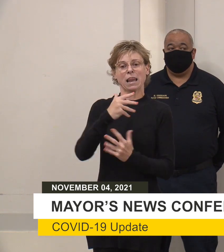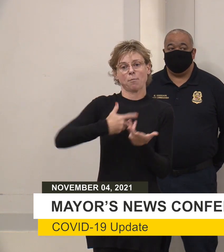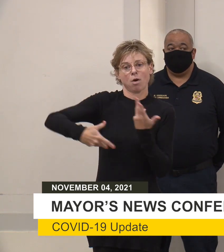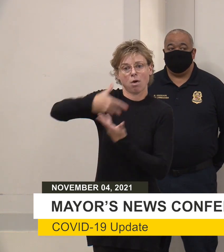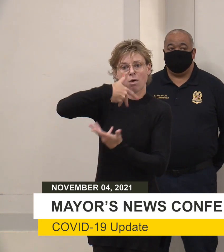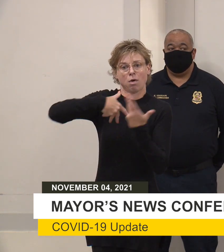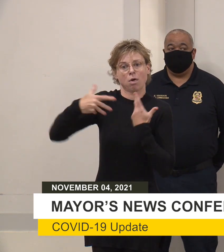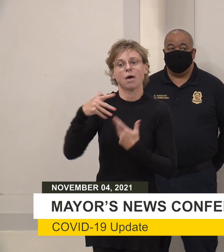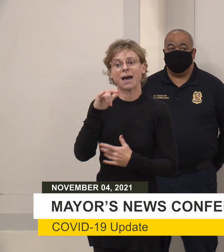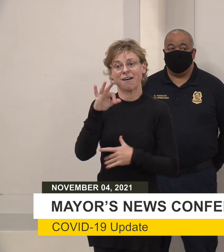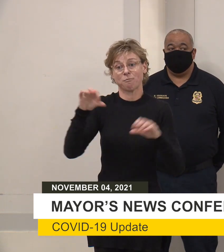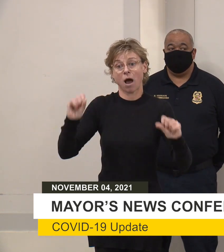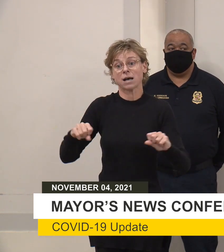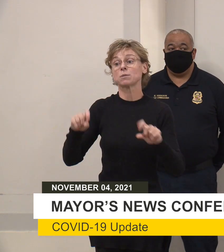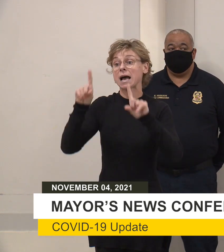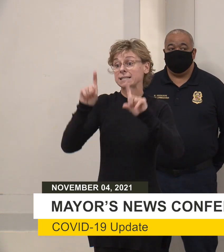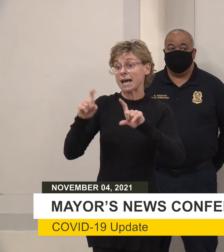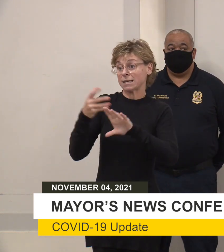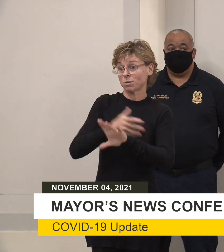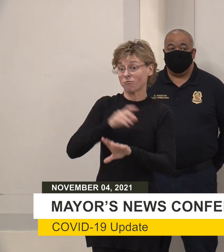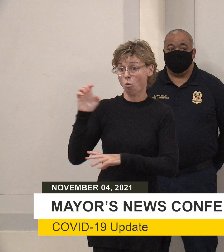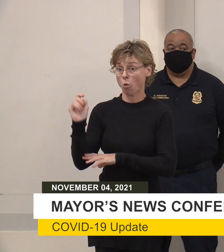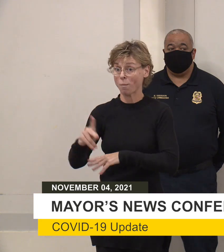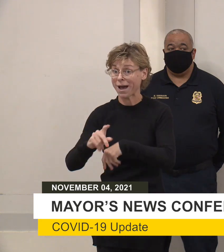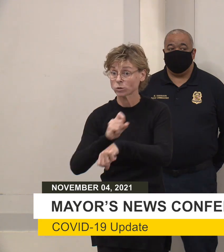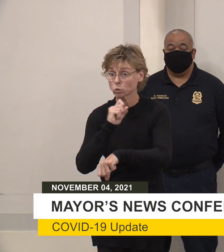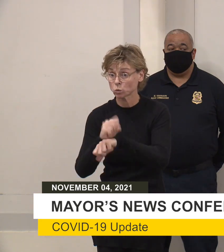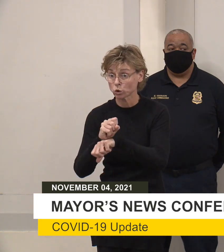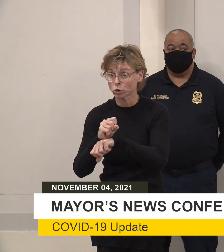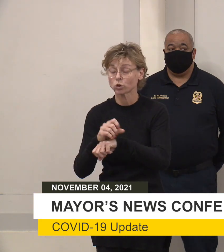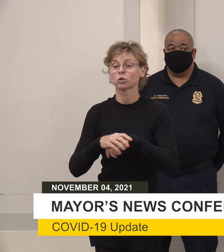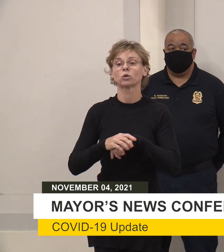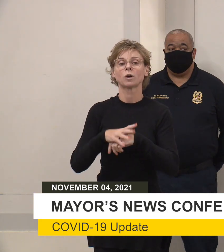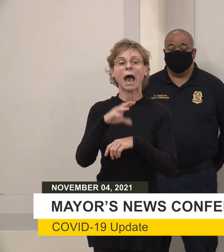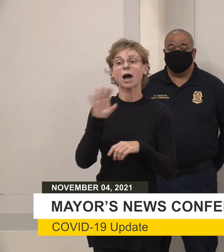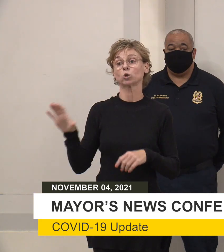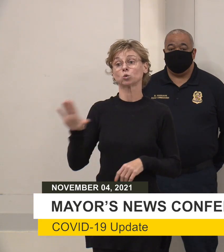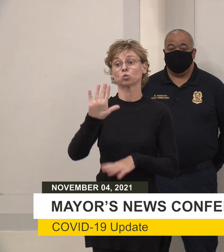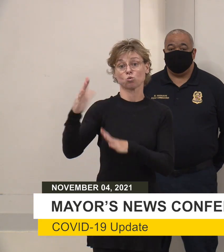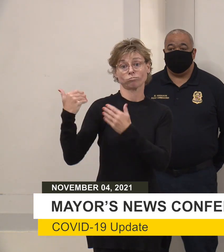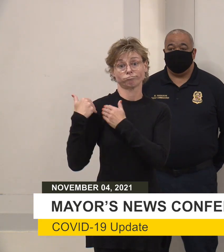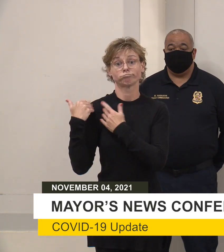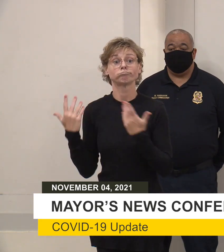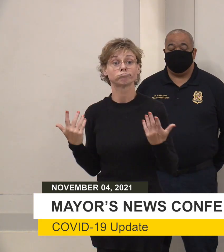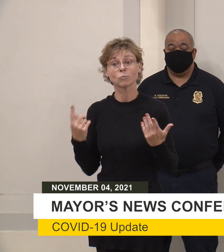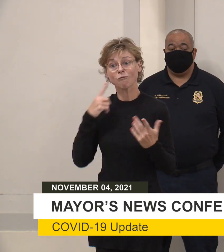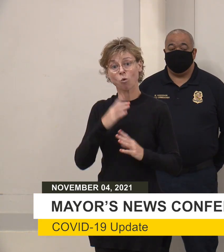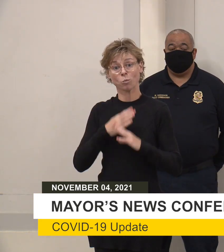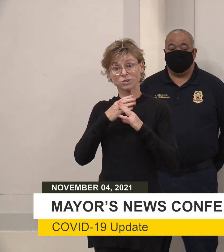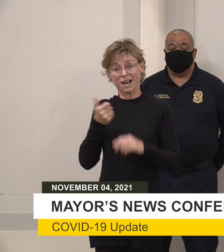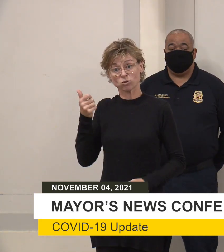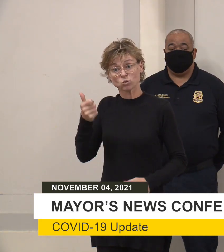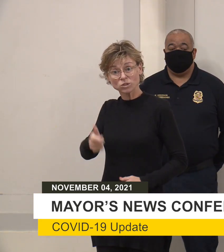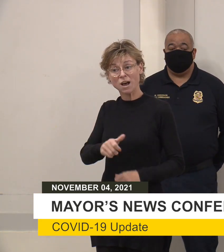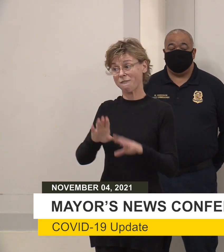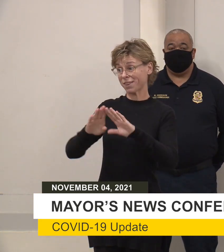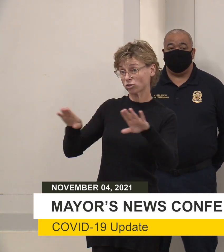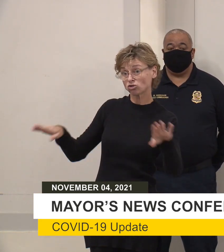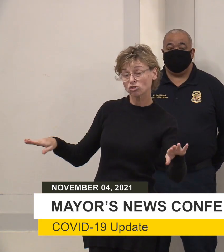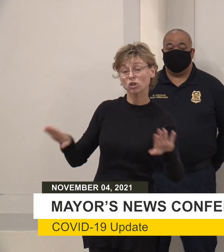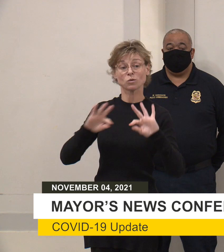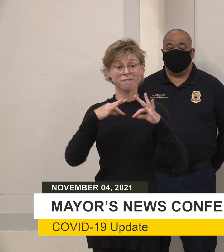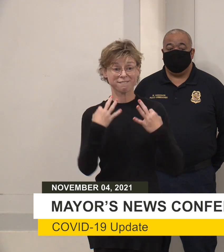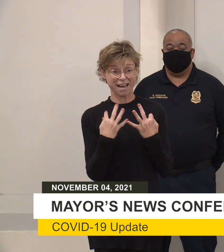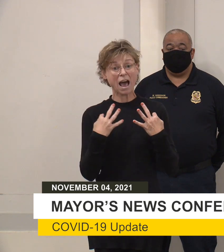get tested before returning to work in large gatherings, and do your part to protect yourself, your children, your family, our community.